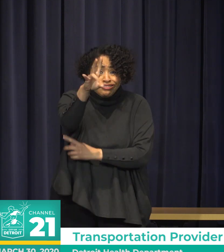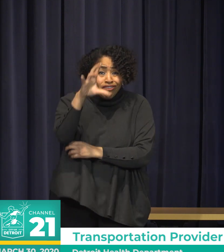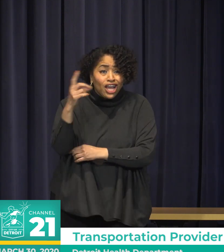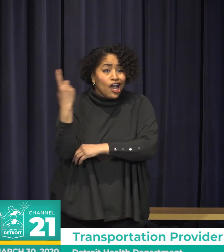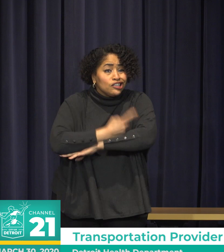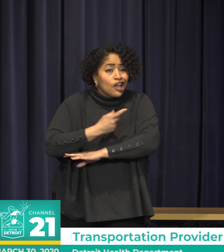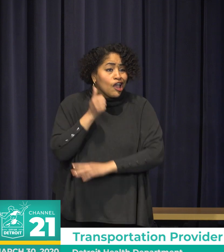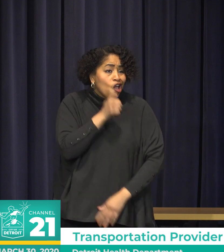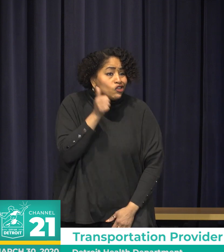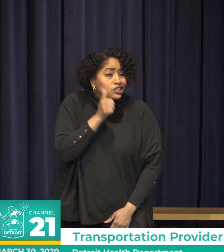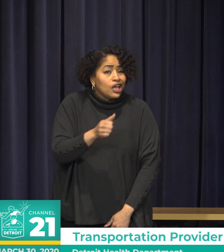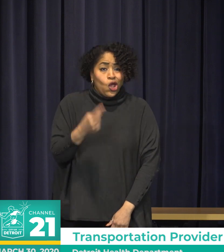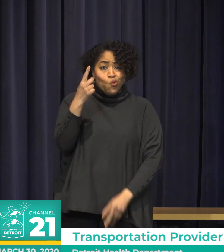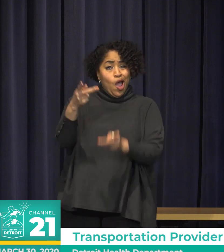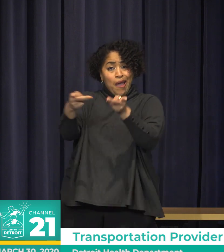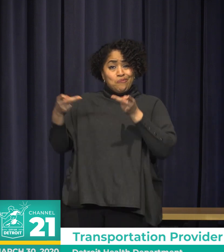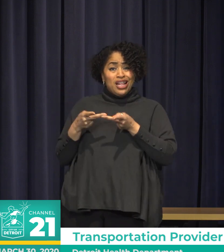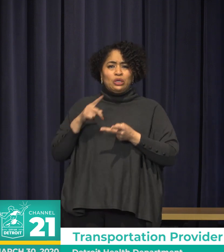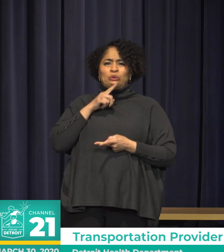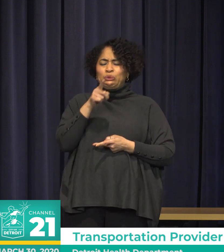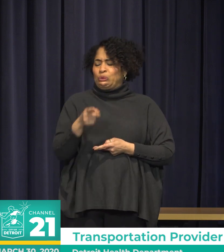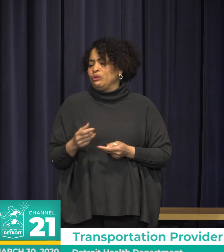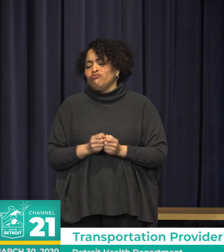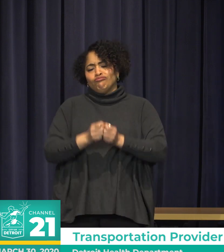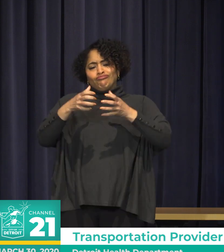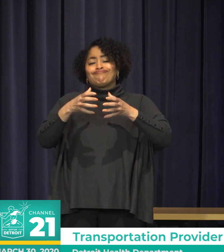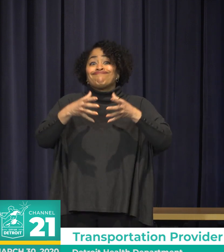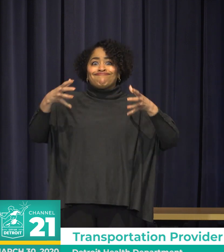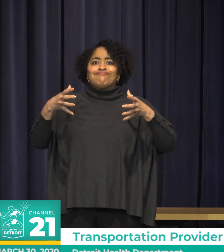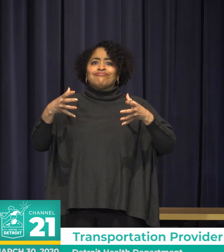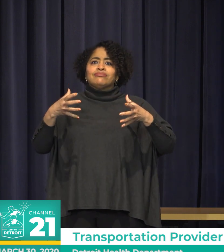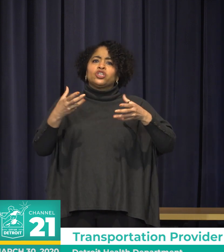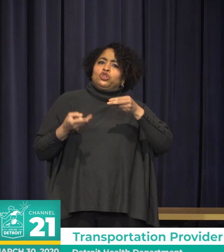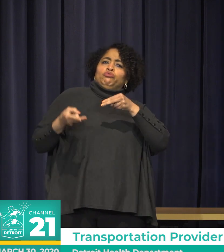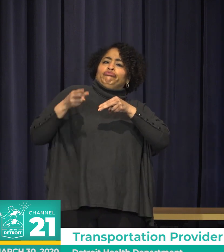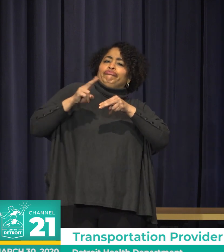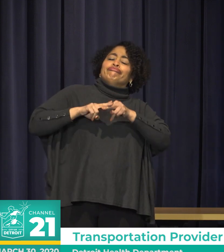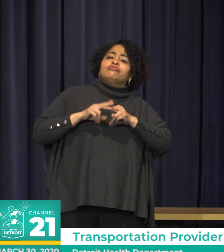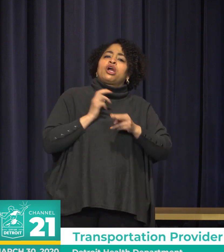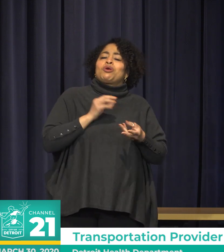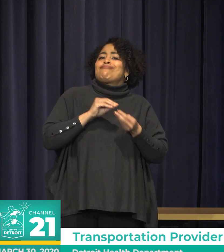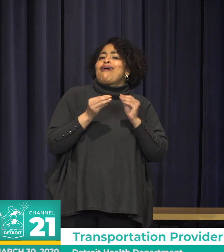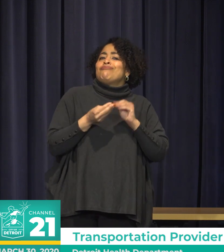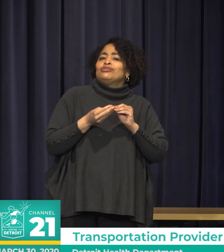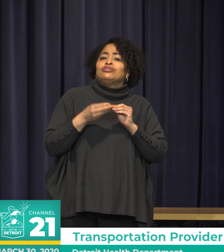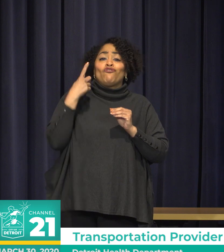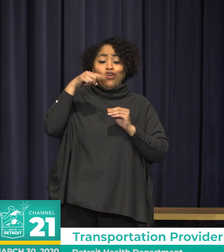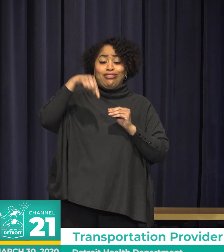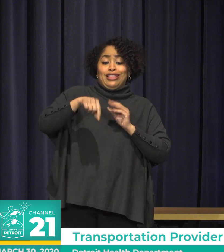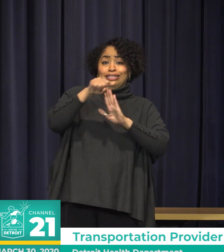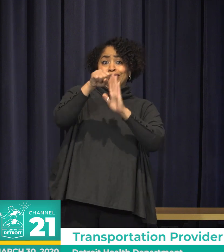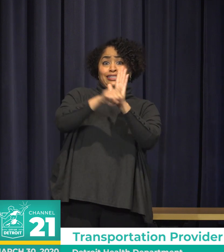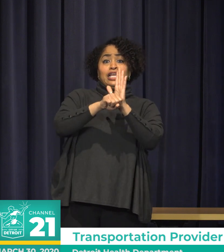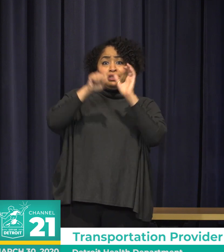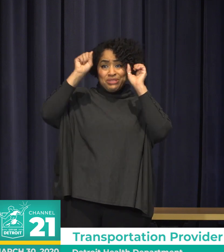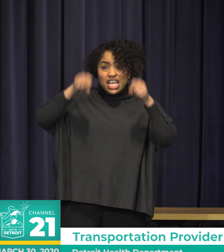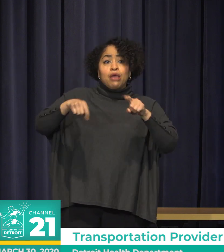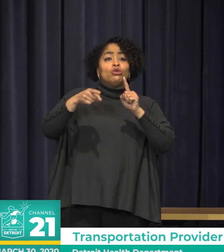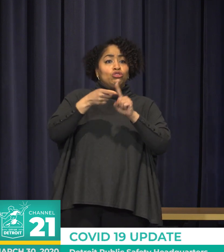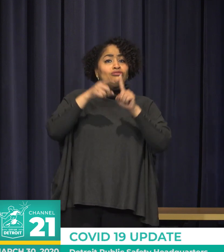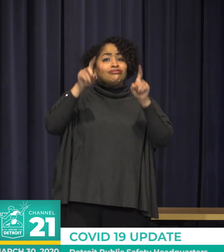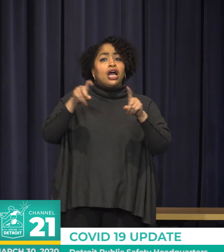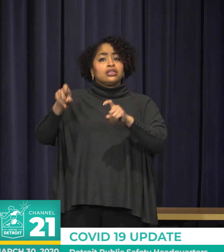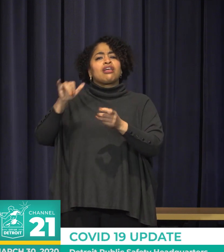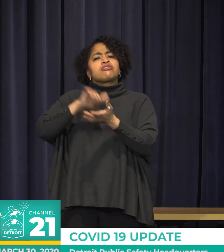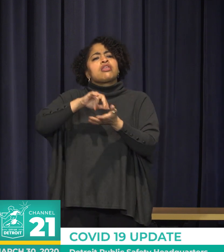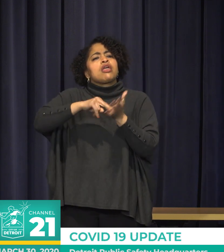a day at one site. We are dramatically expanding this state's testing capacity. And that means we're